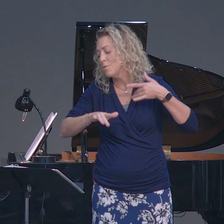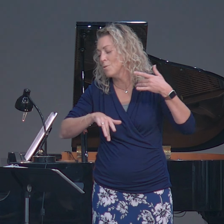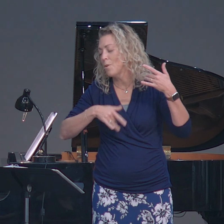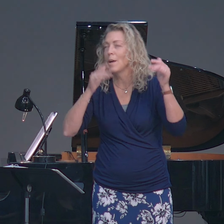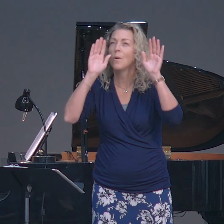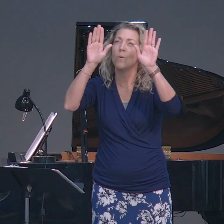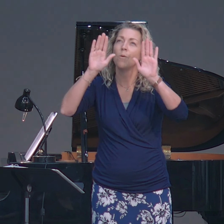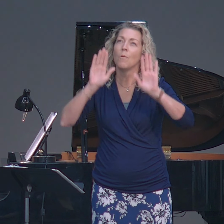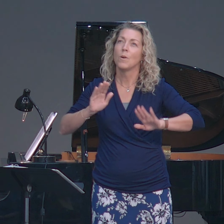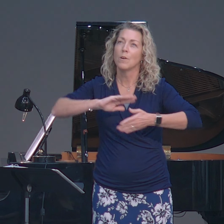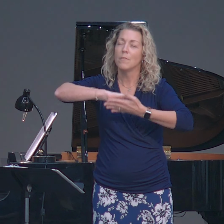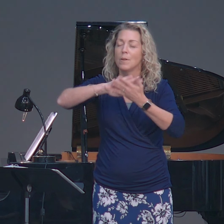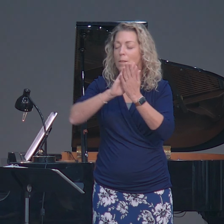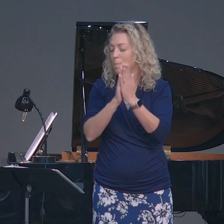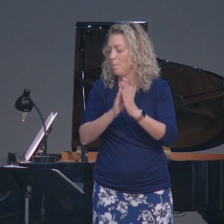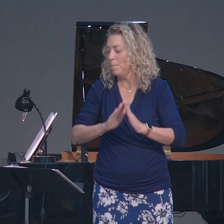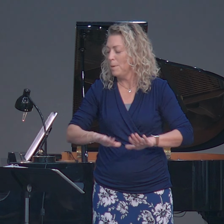peace has